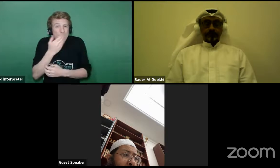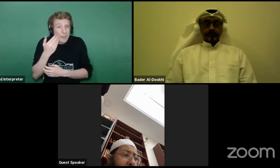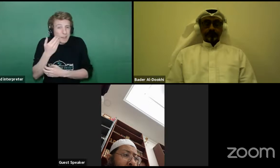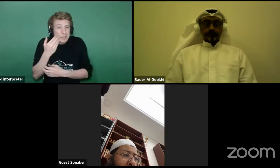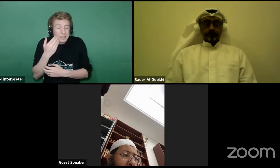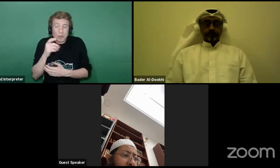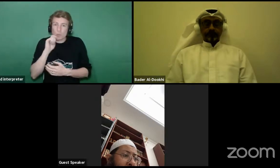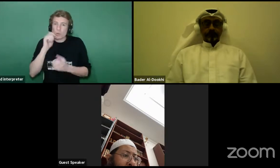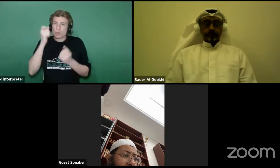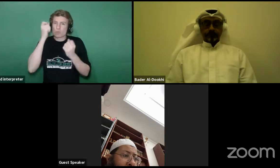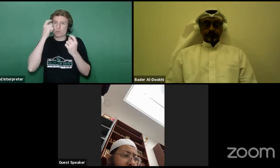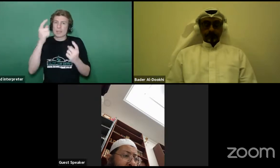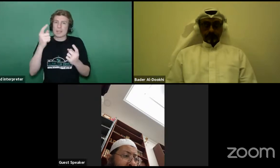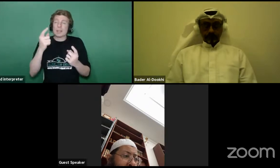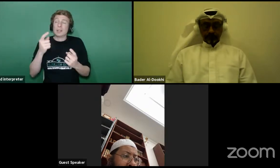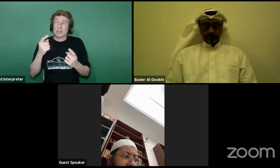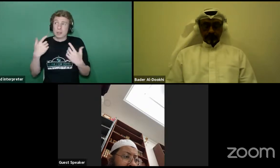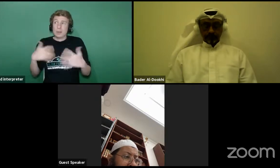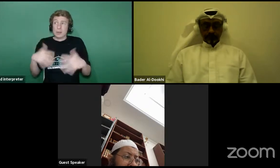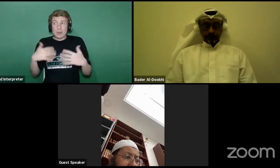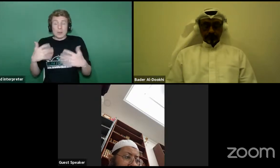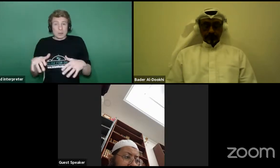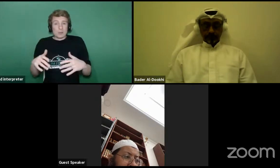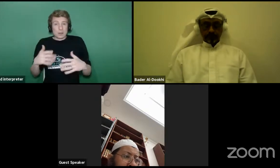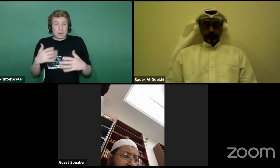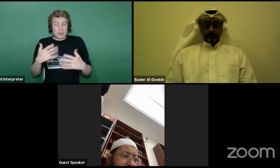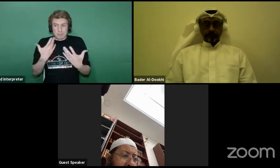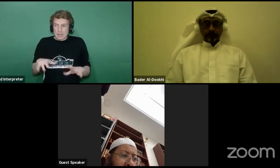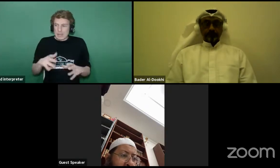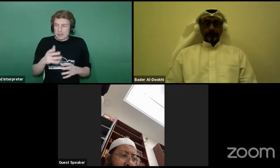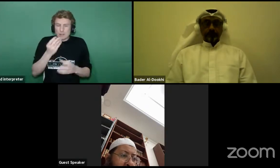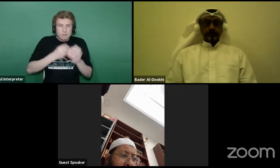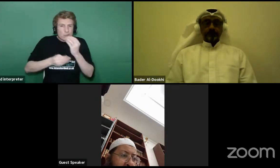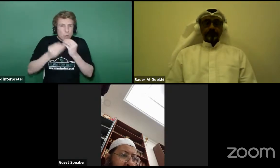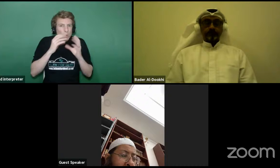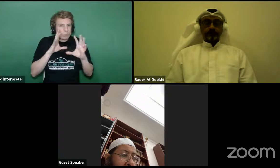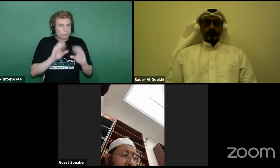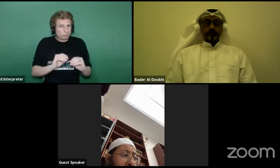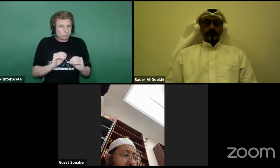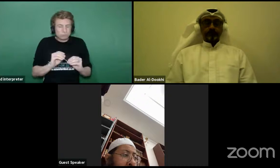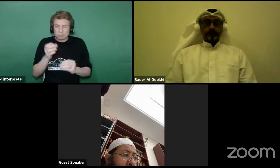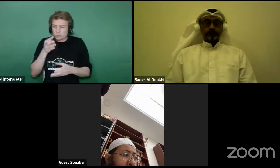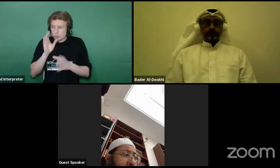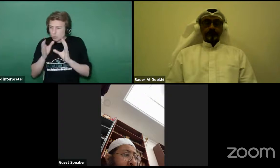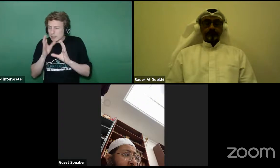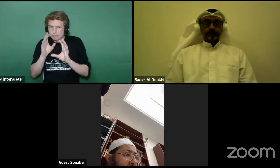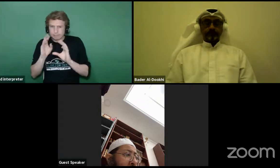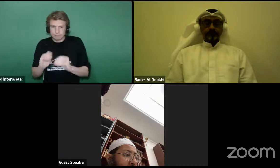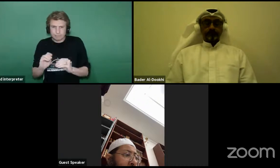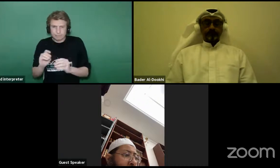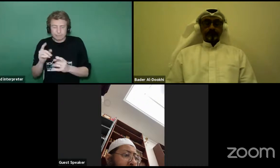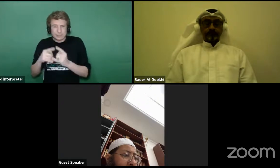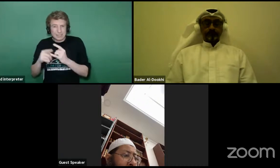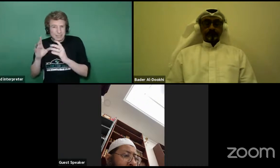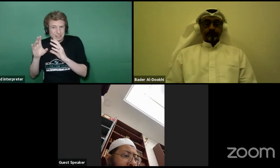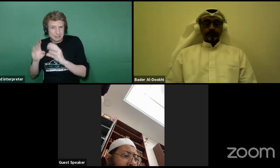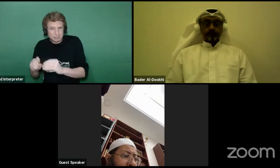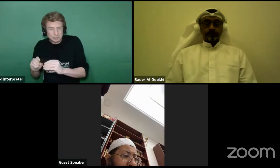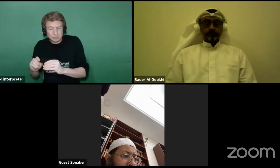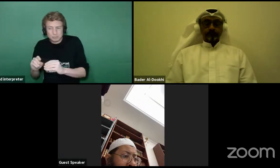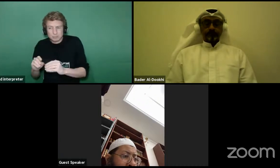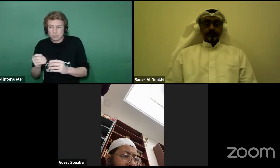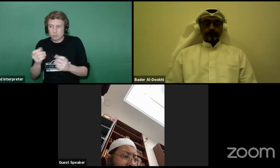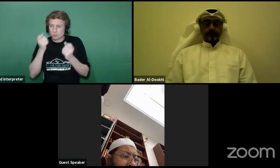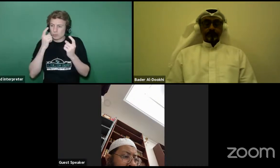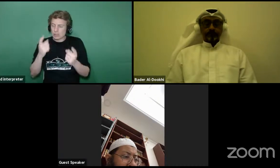drink and relations with the intention of worshipping Allah, they will find a lightness in